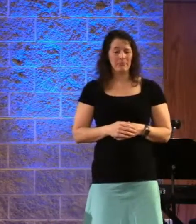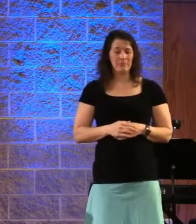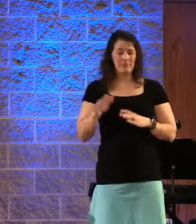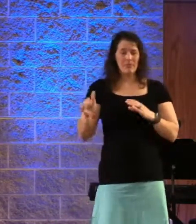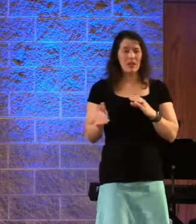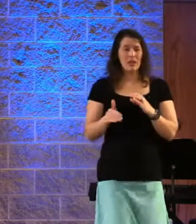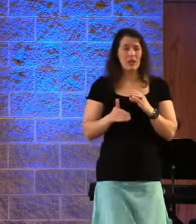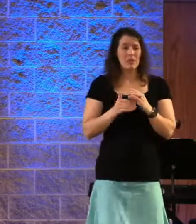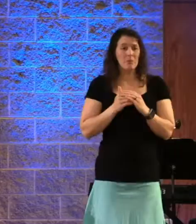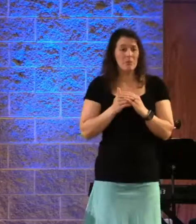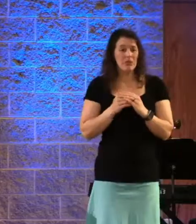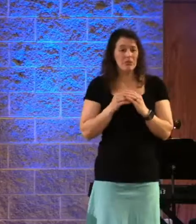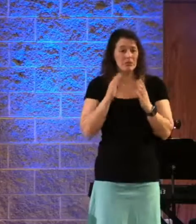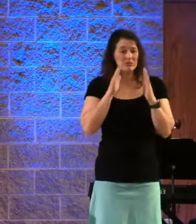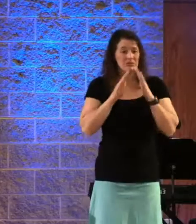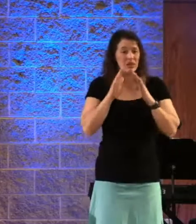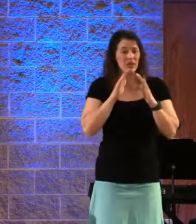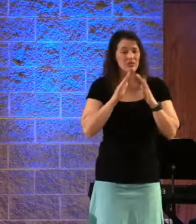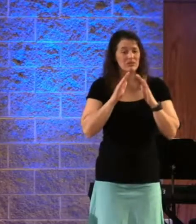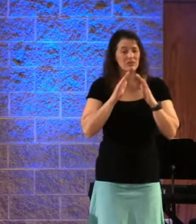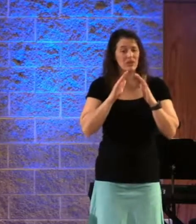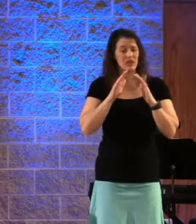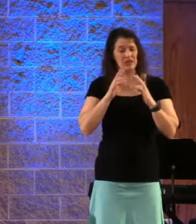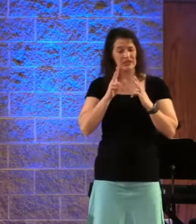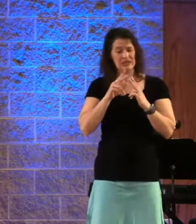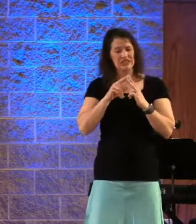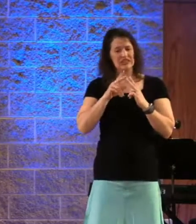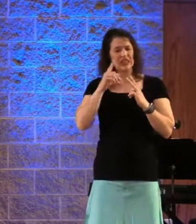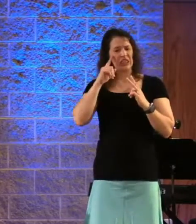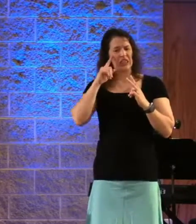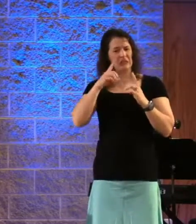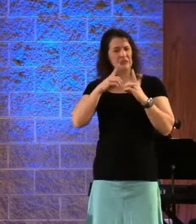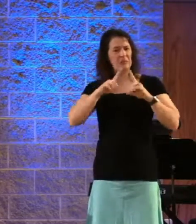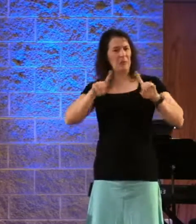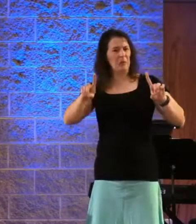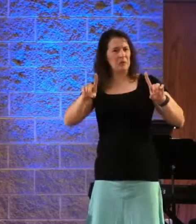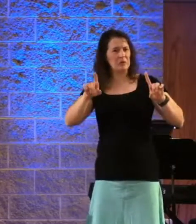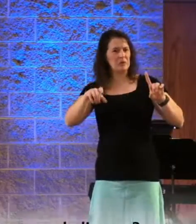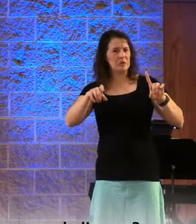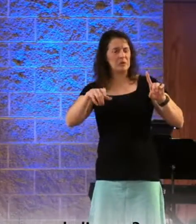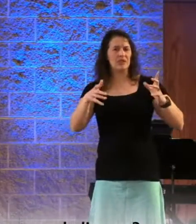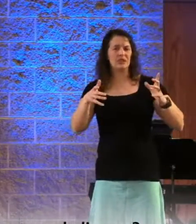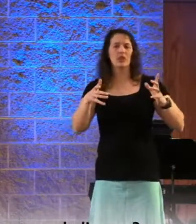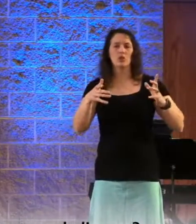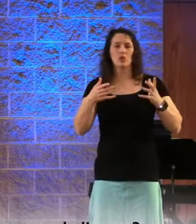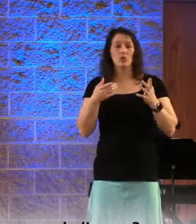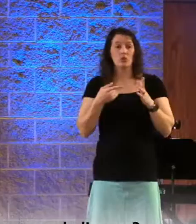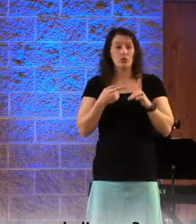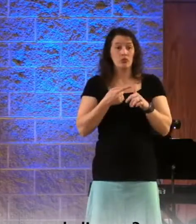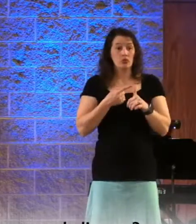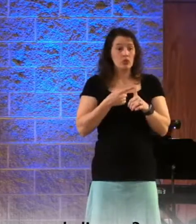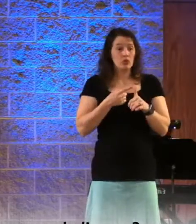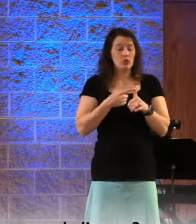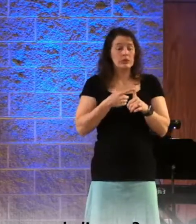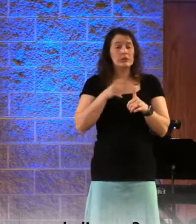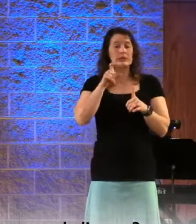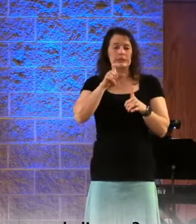are contemplating divorce, what we need to do, first of all, I think, is be able to reaffirm